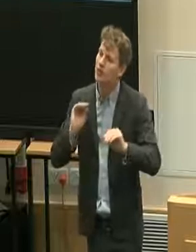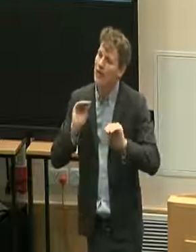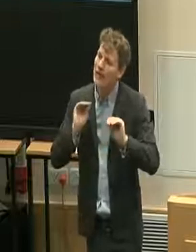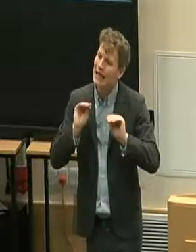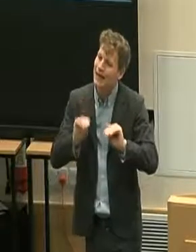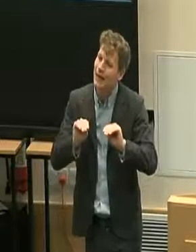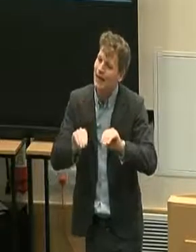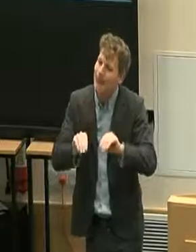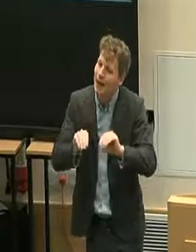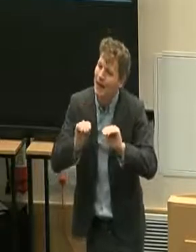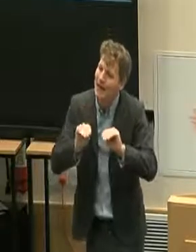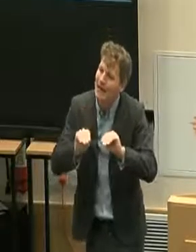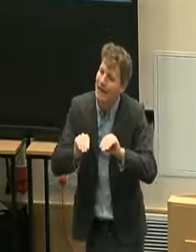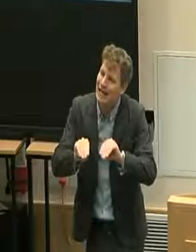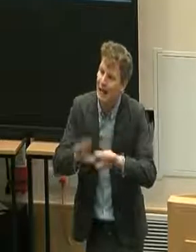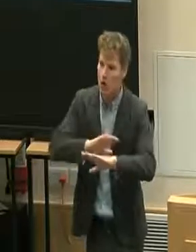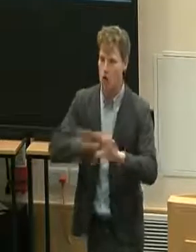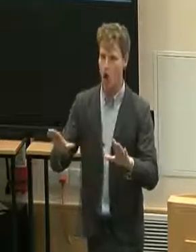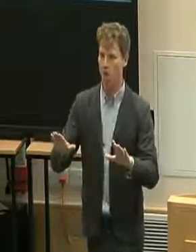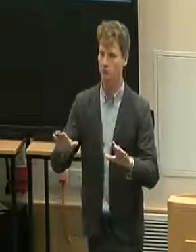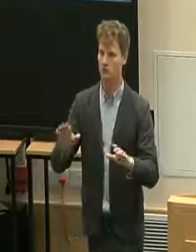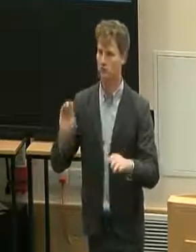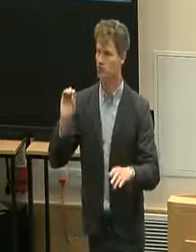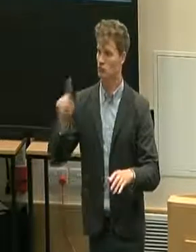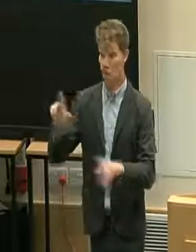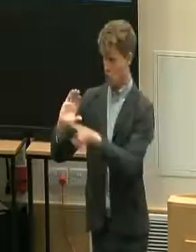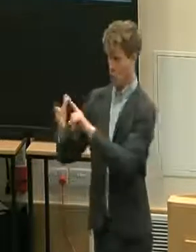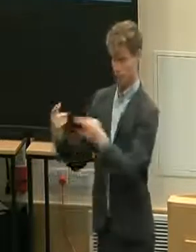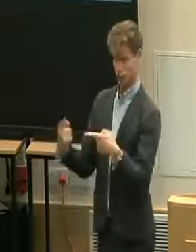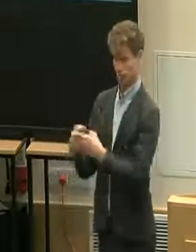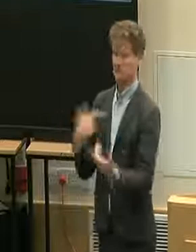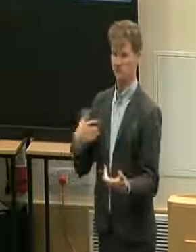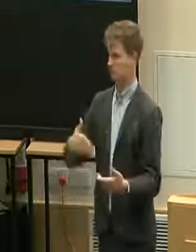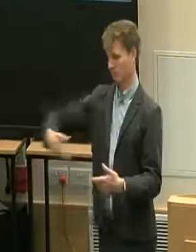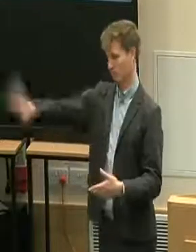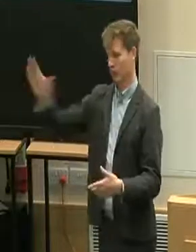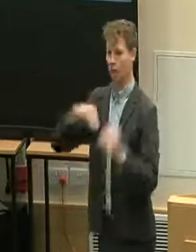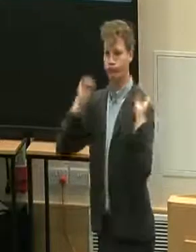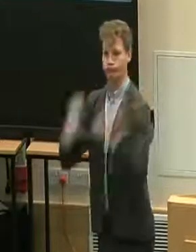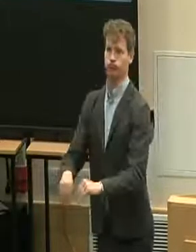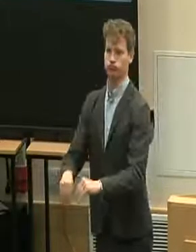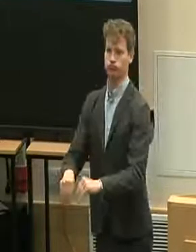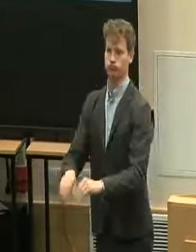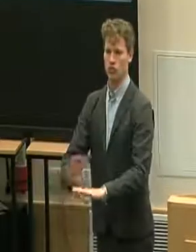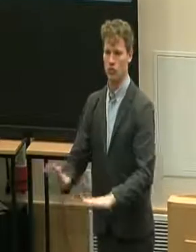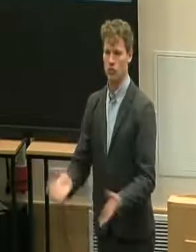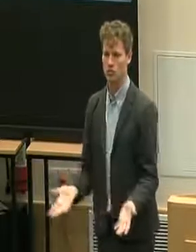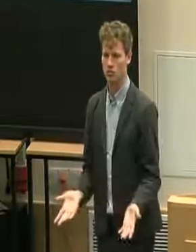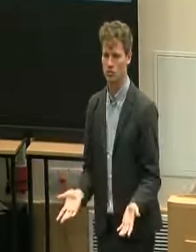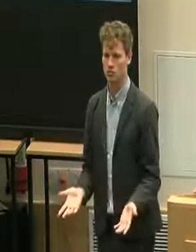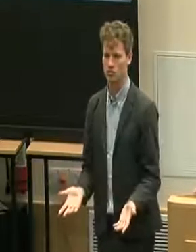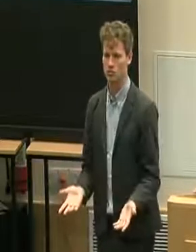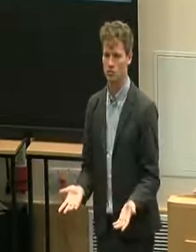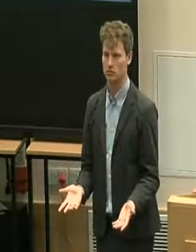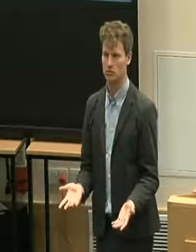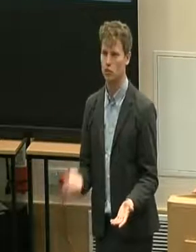gender equality, well, tough, we're going to bring in the troops and enforce this universal right of equality. No, you do it in